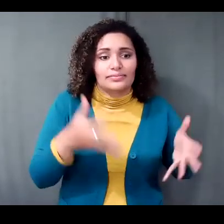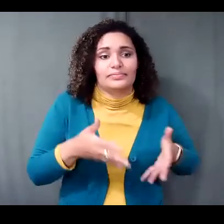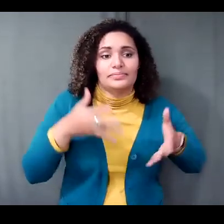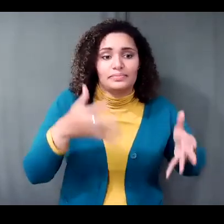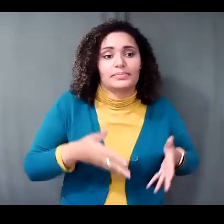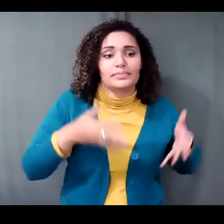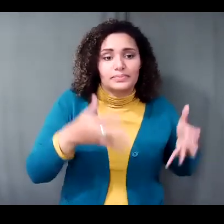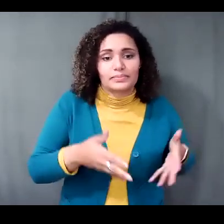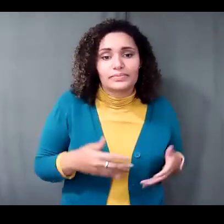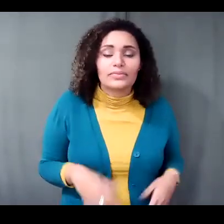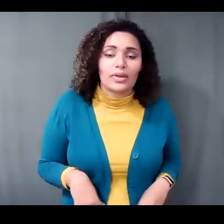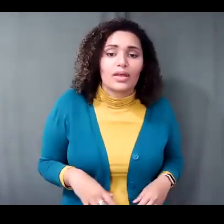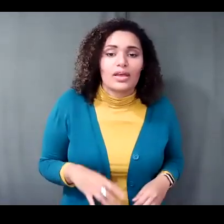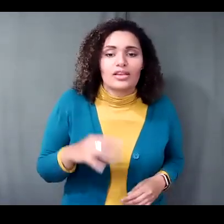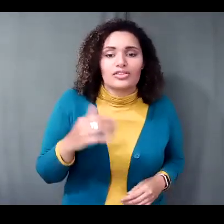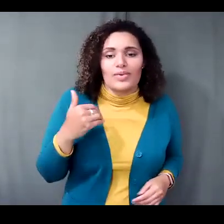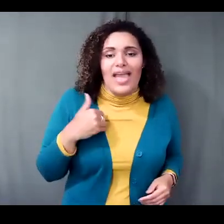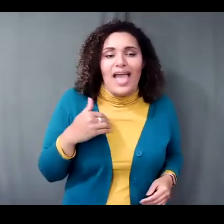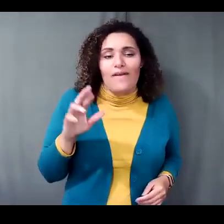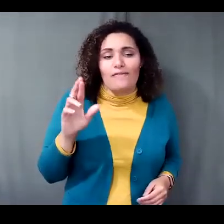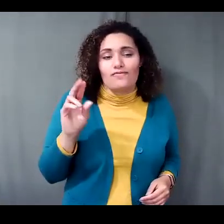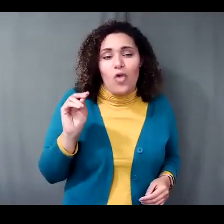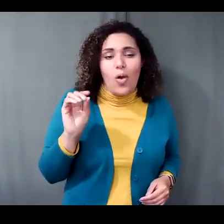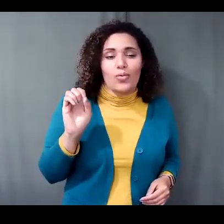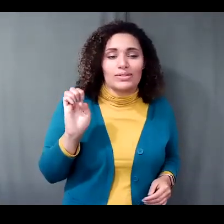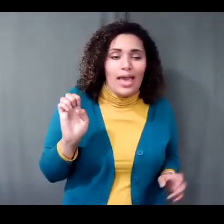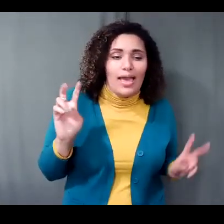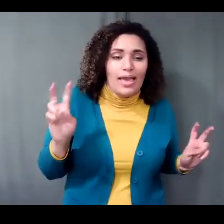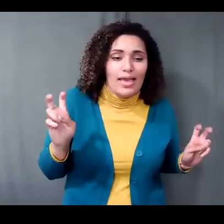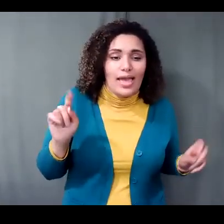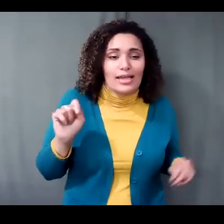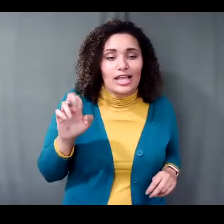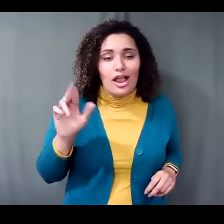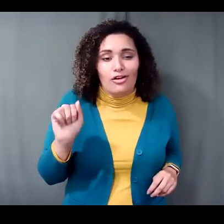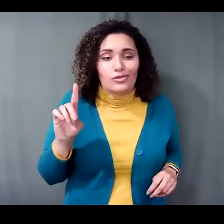straight into the juice. So we would have something that was 20%